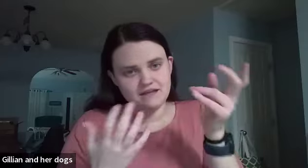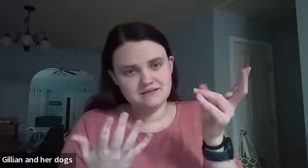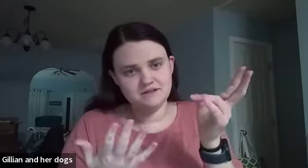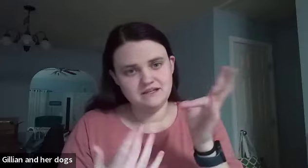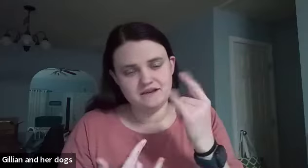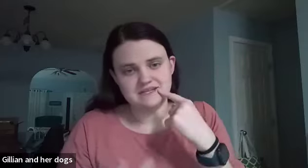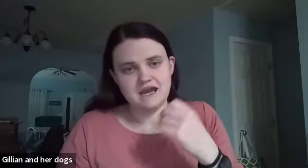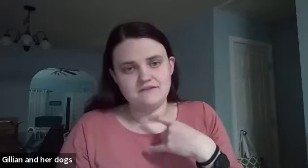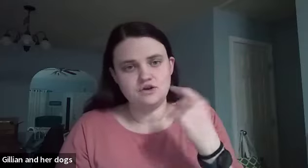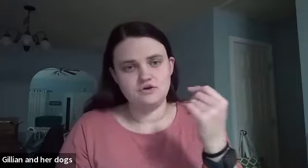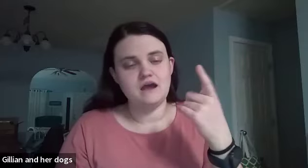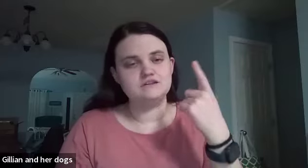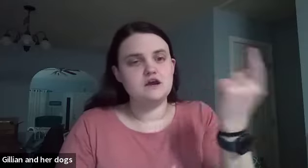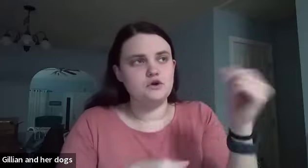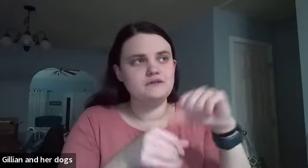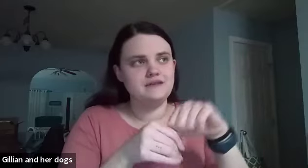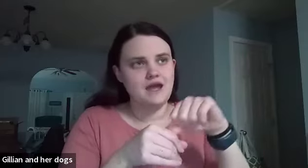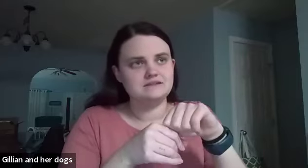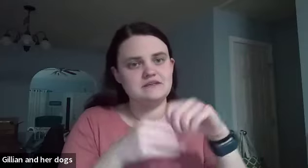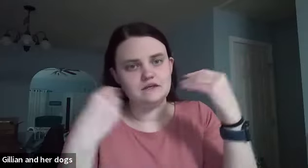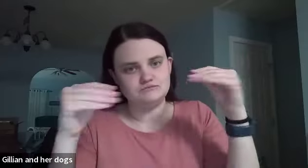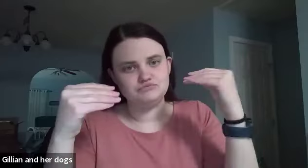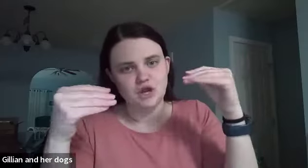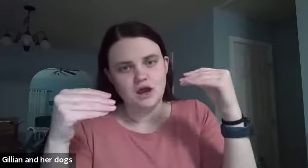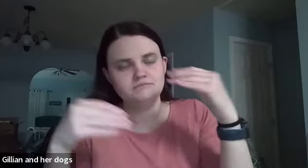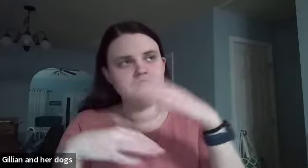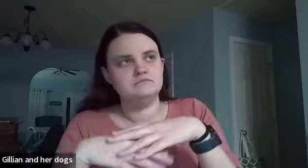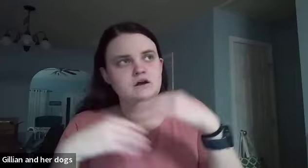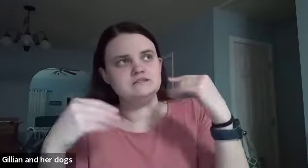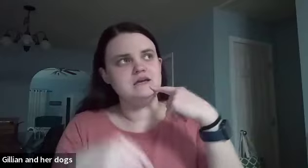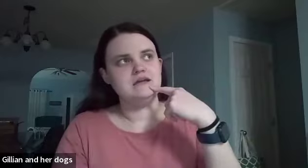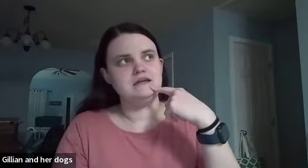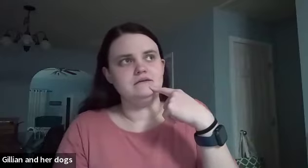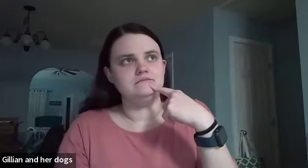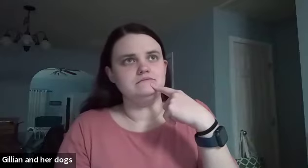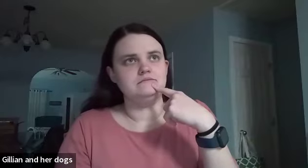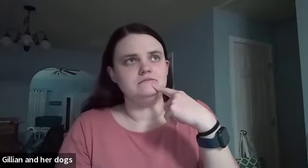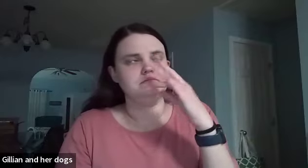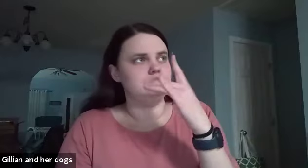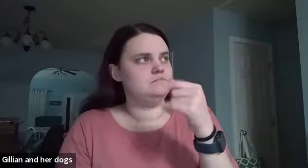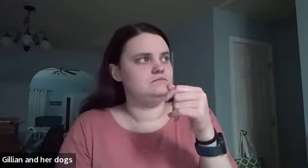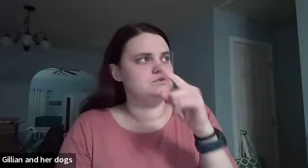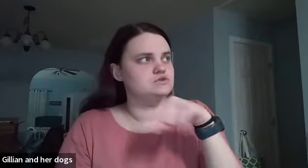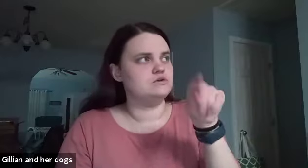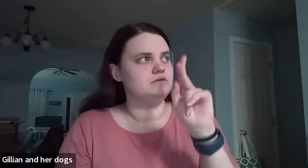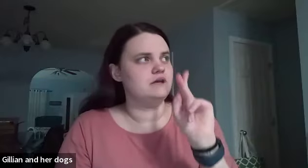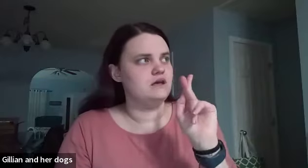I typically, if I say I have to go to, I say I'll go to the gas and then I shop. I'll say Circle